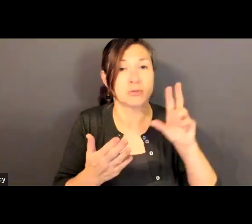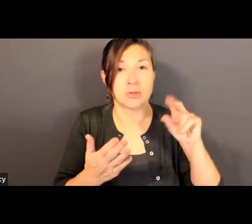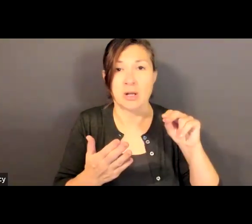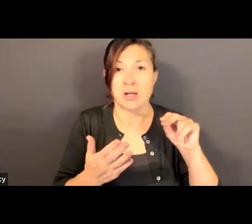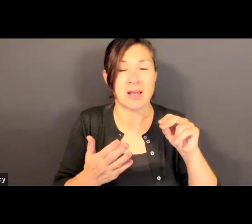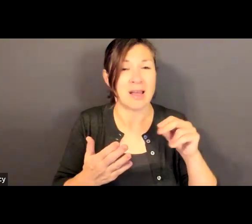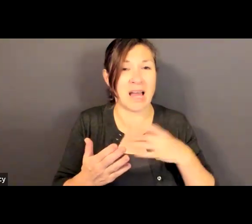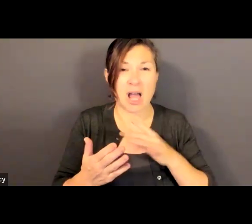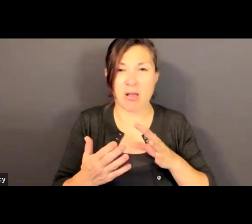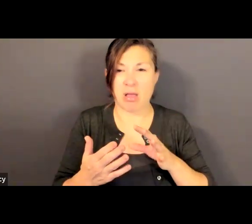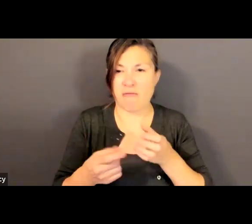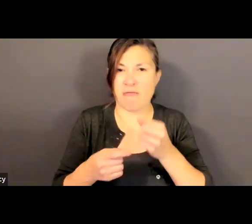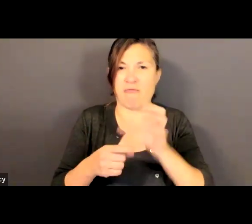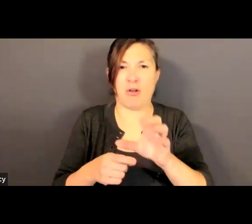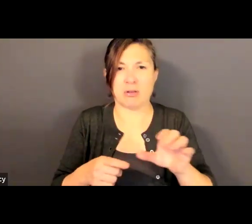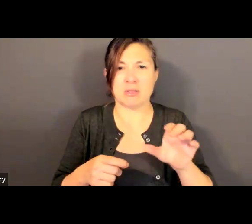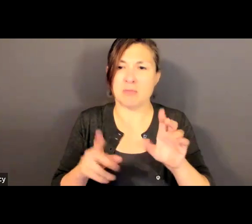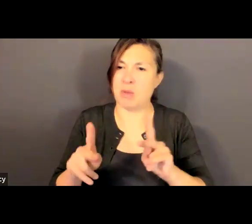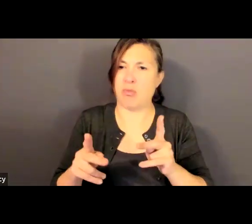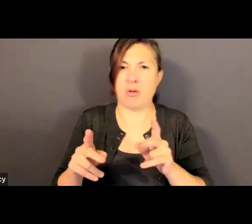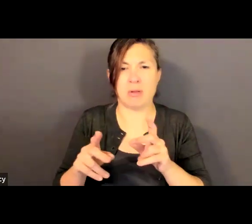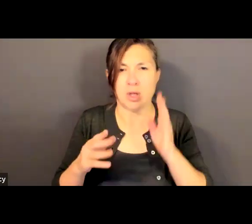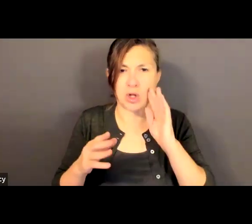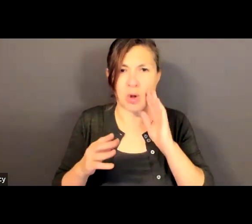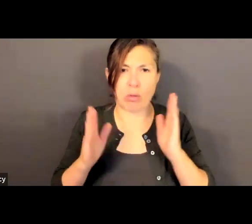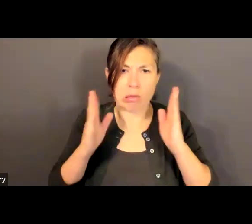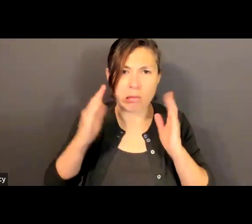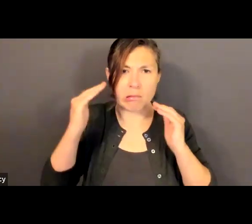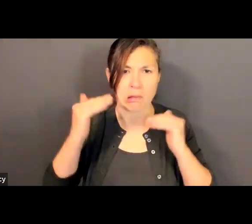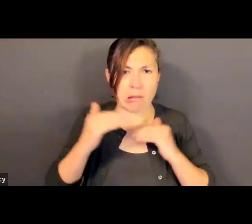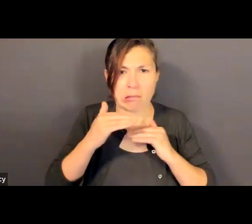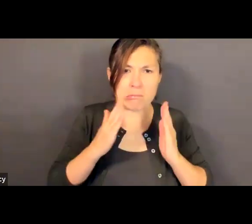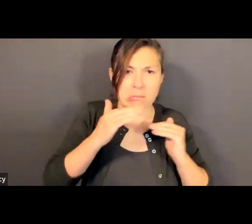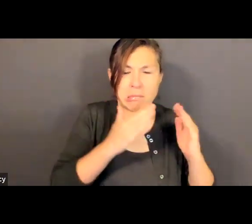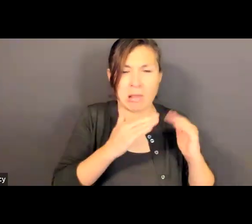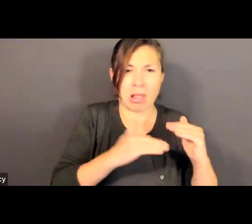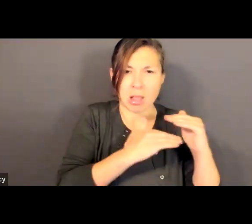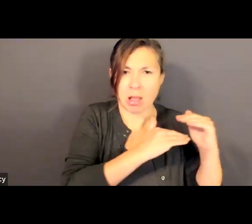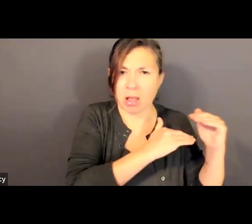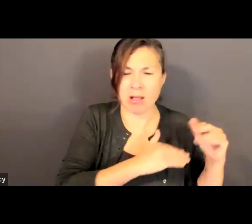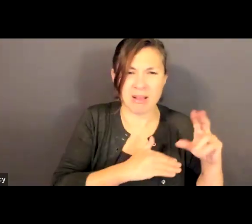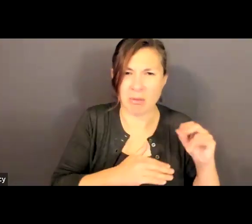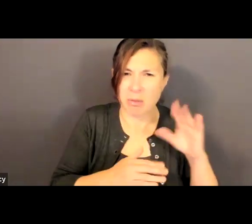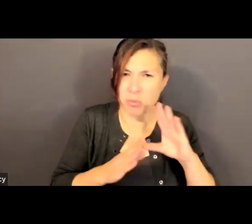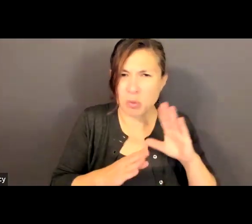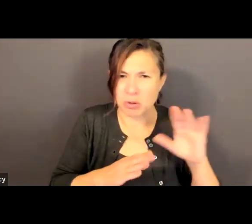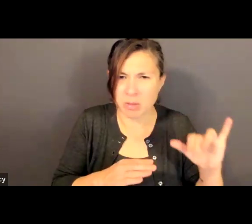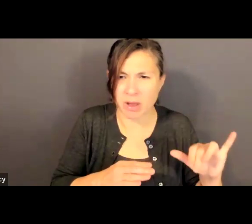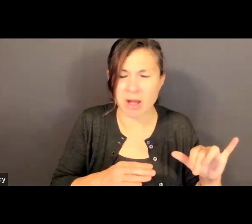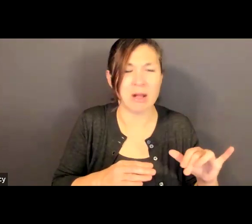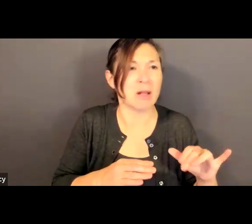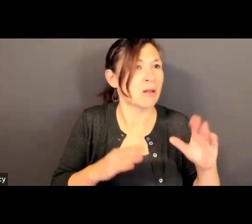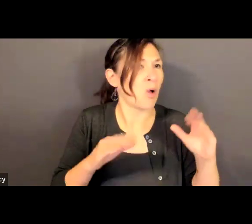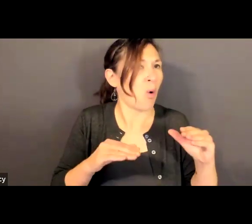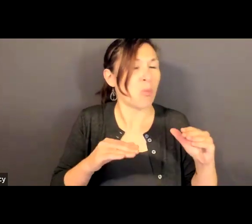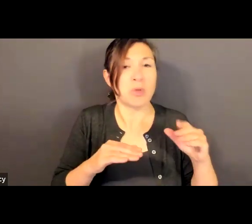like boxes. They worry me. And so I just hope that you can see that is a vision for